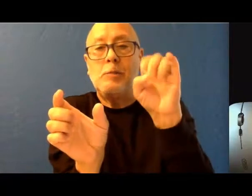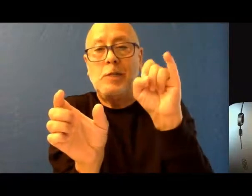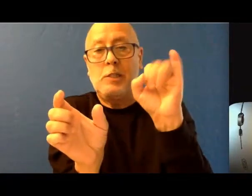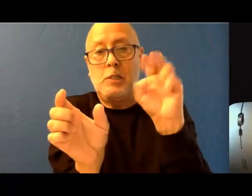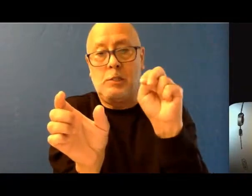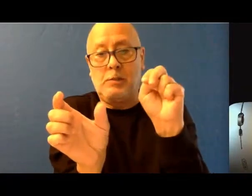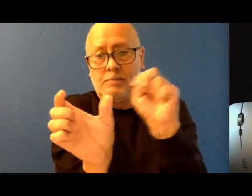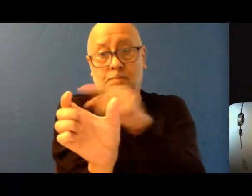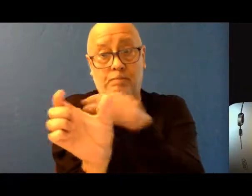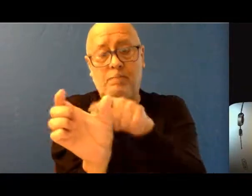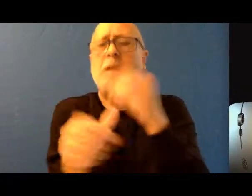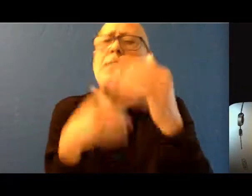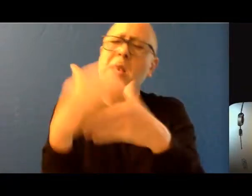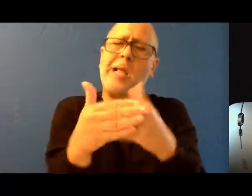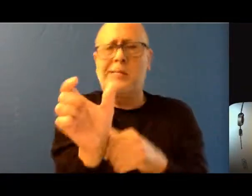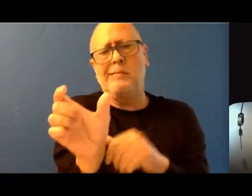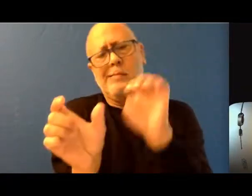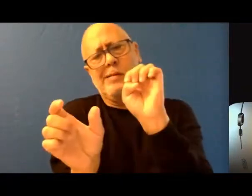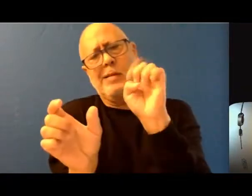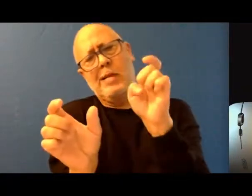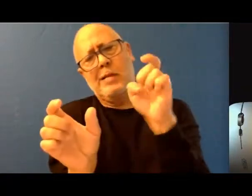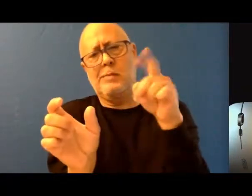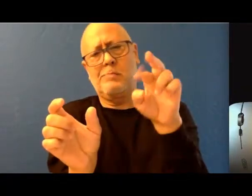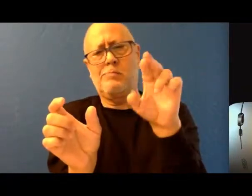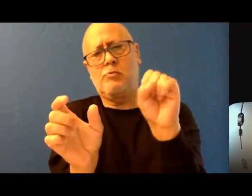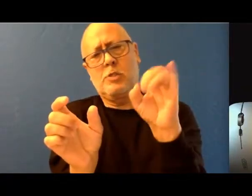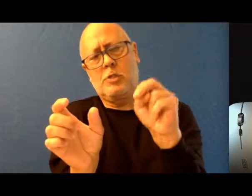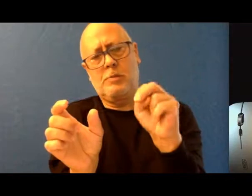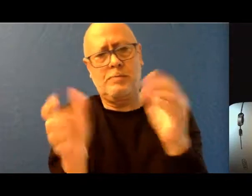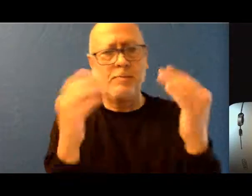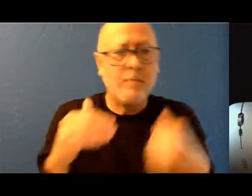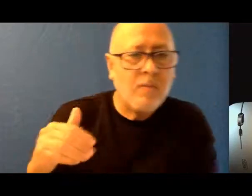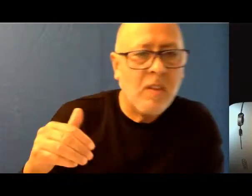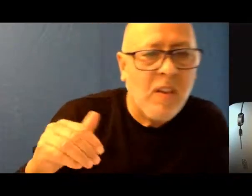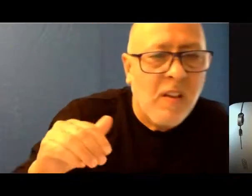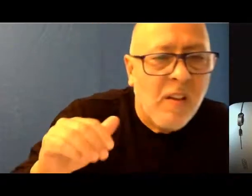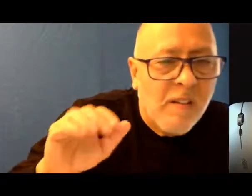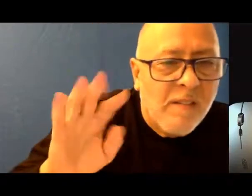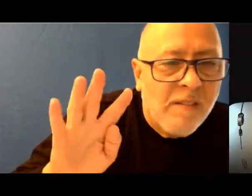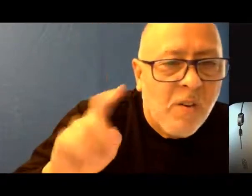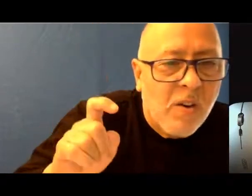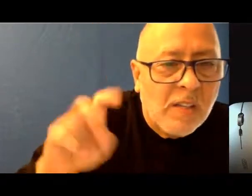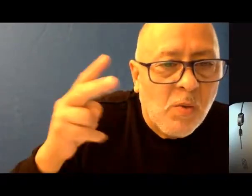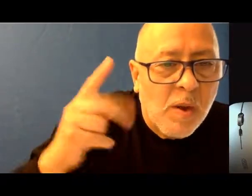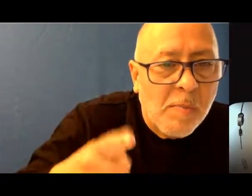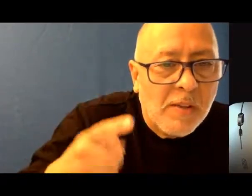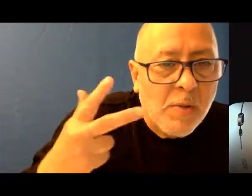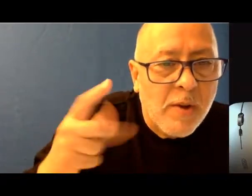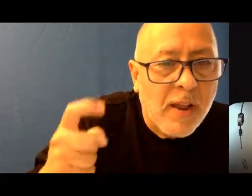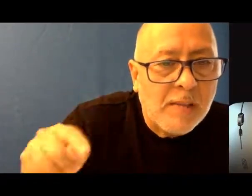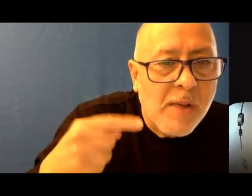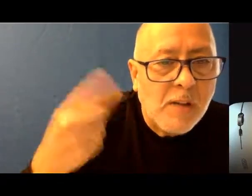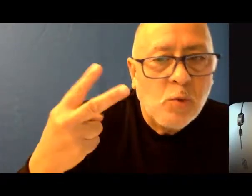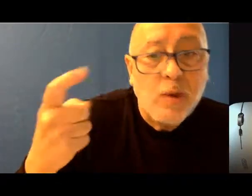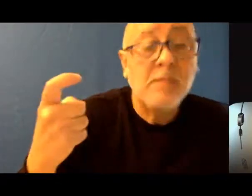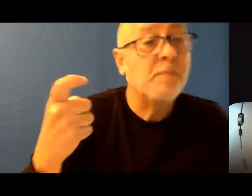expression. I have 4x squared plus 3x minus 2x.